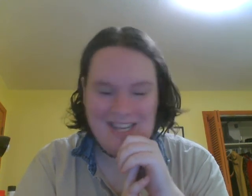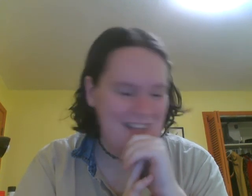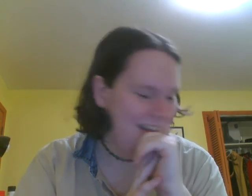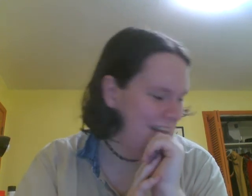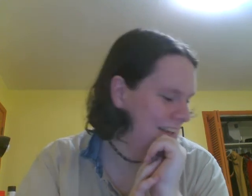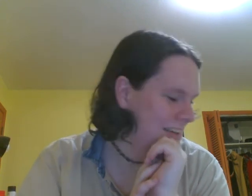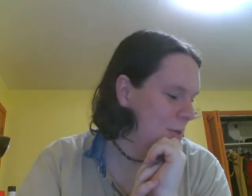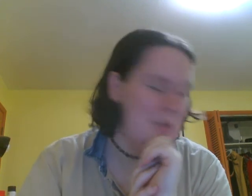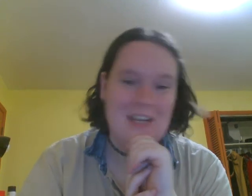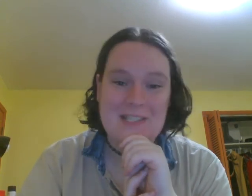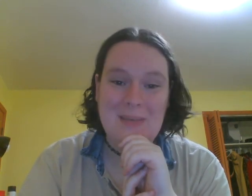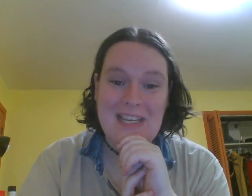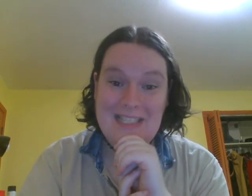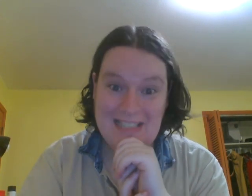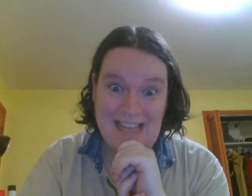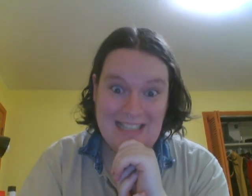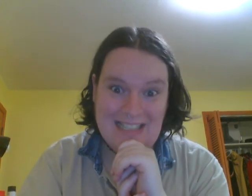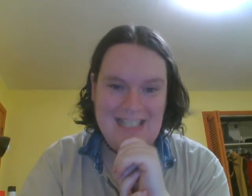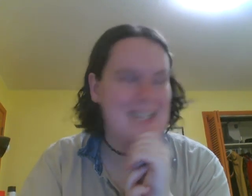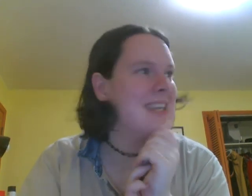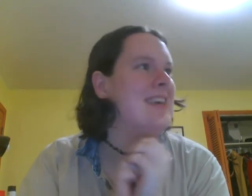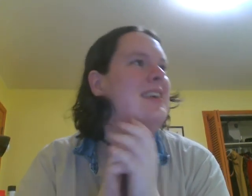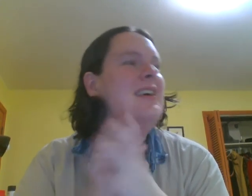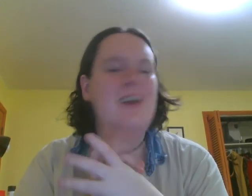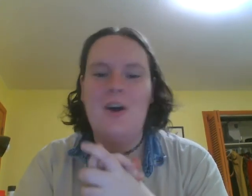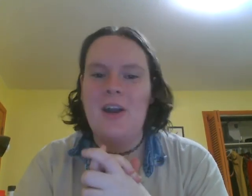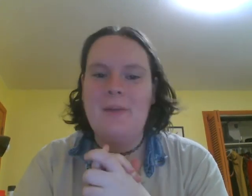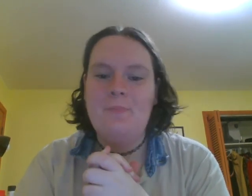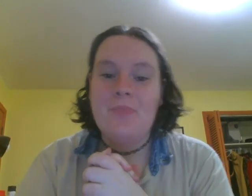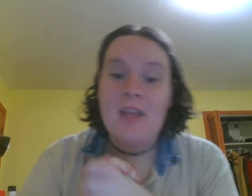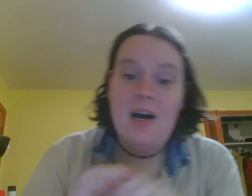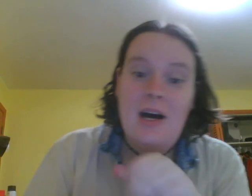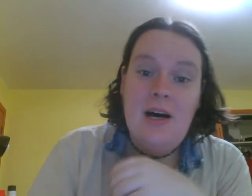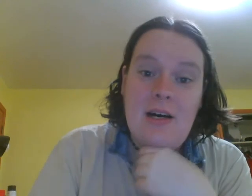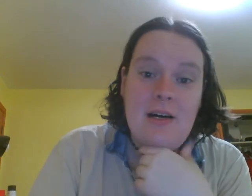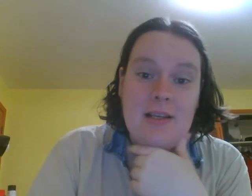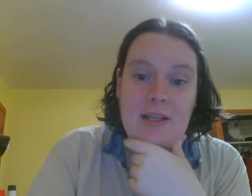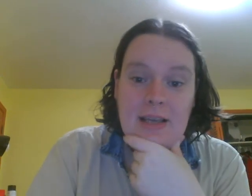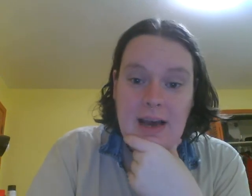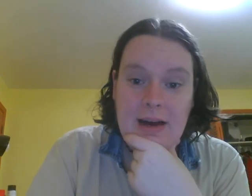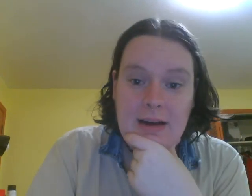But that doesn't make any sense. Alright, yeah.